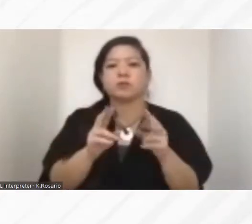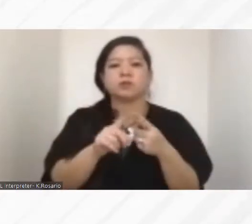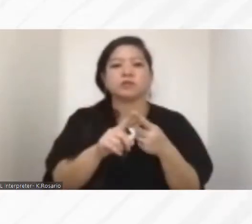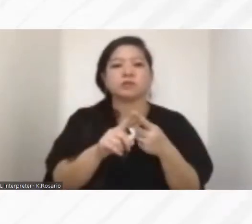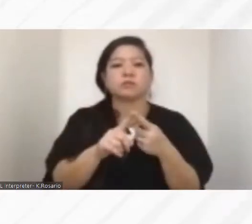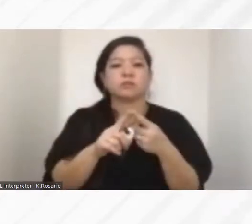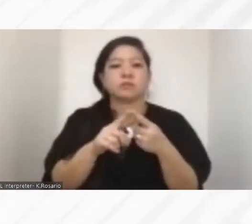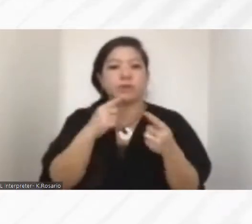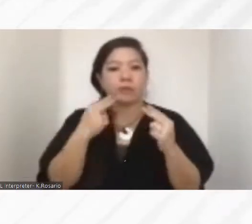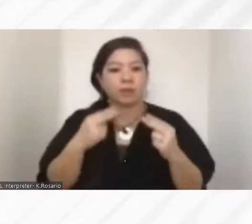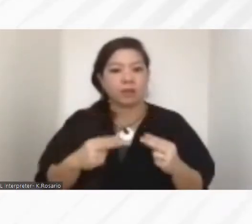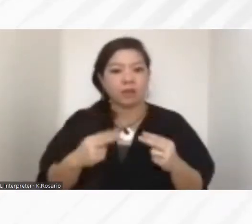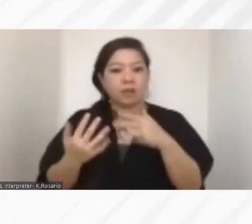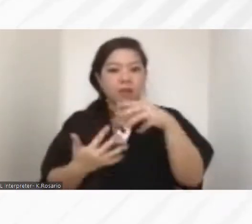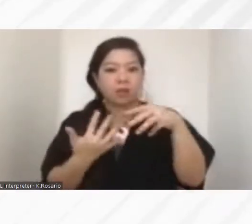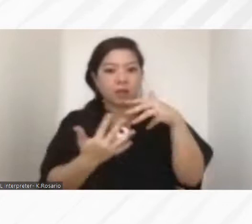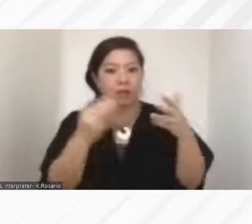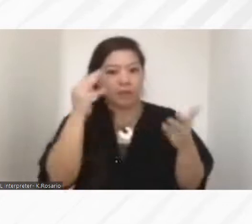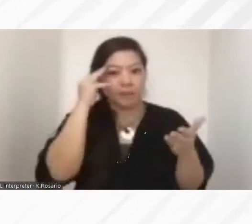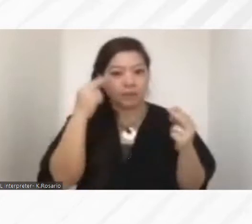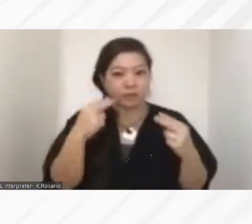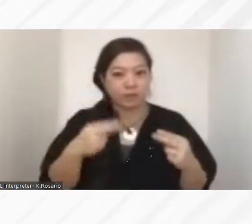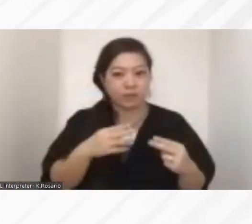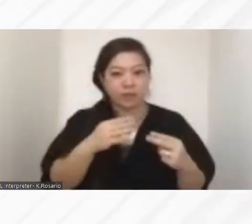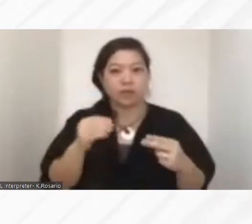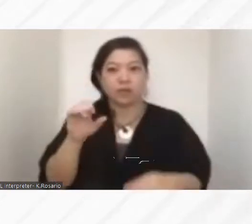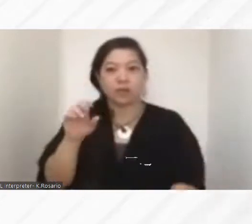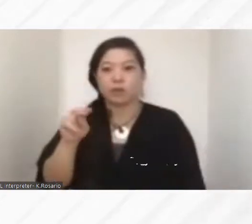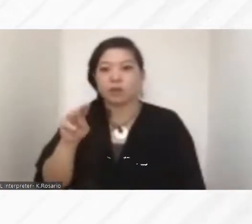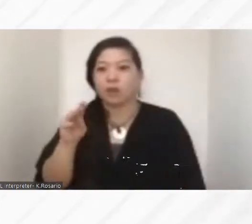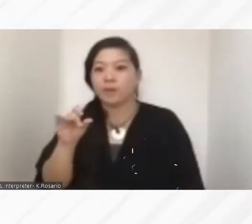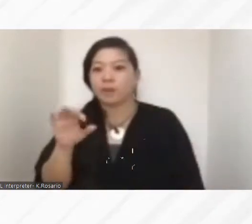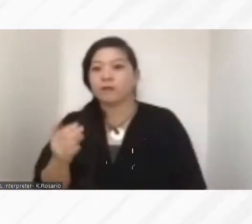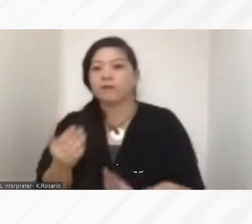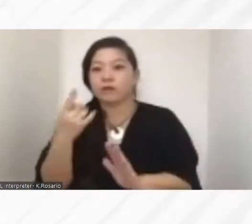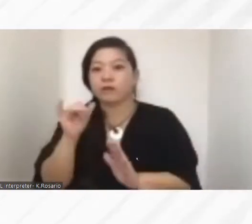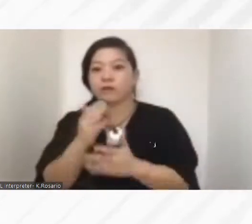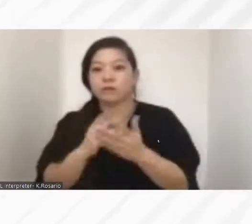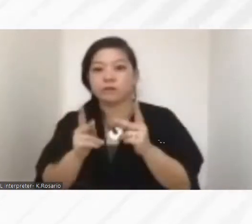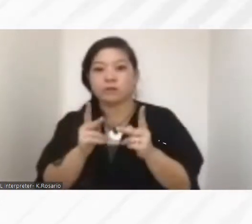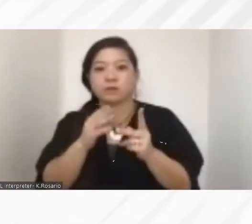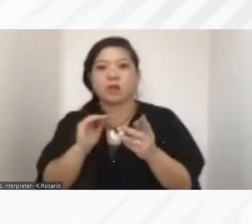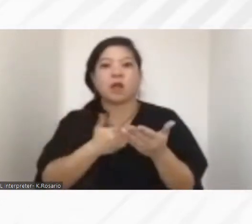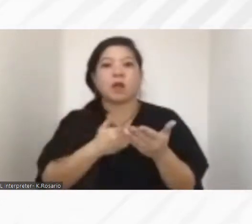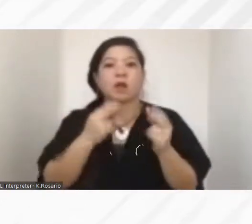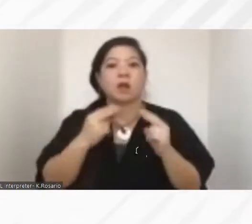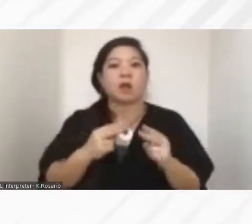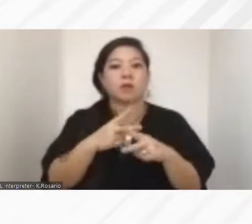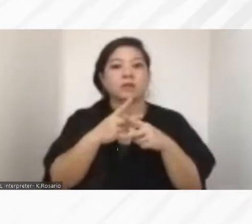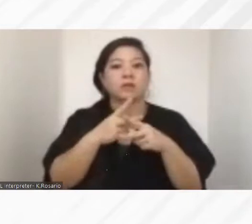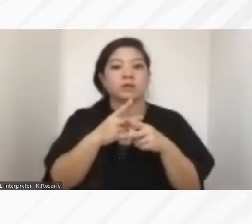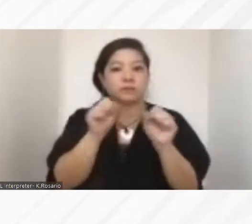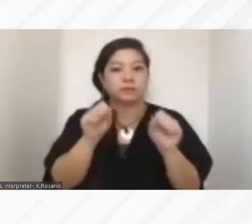health, social and mental health, and economic fronts the virus has devastated. Our healthcare system is challenged.